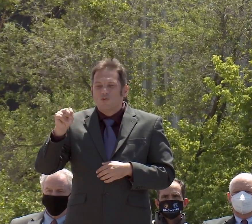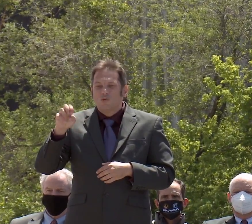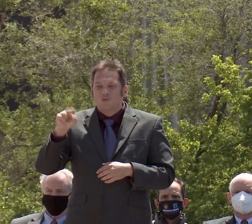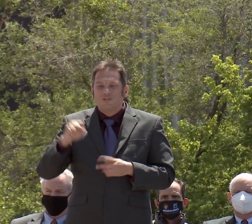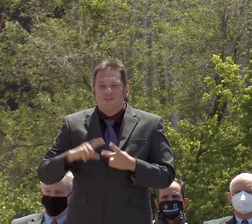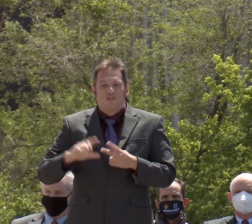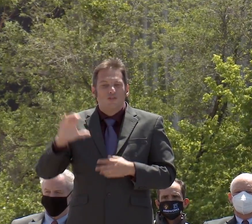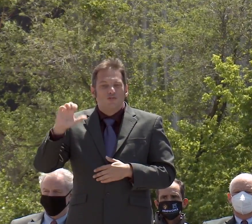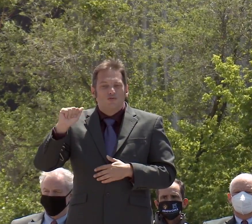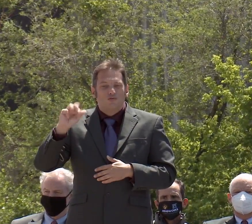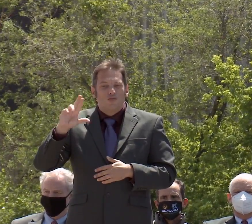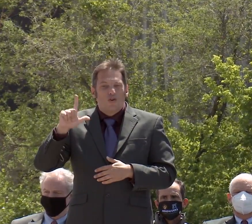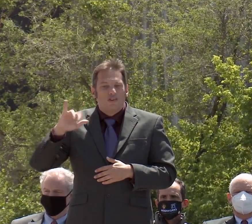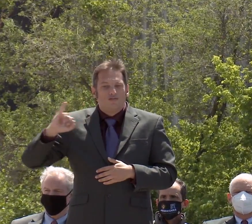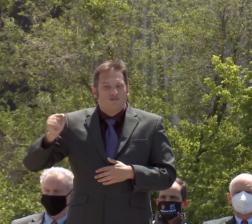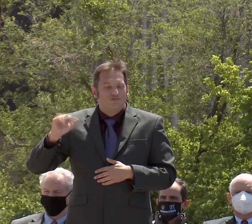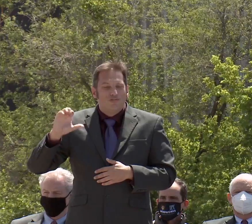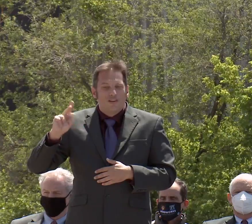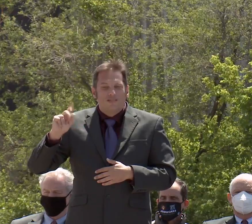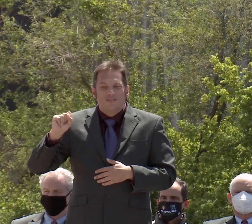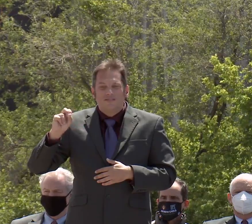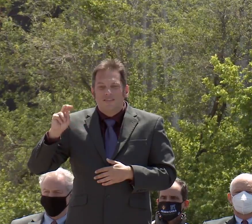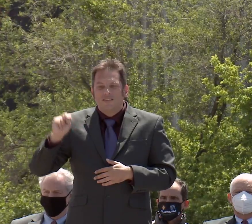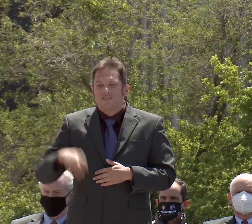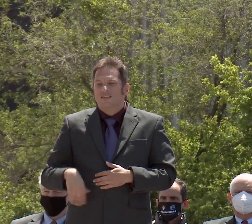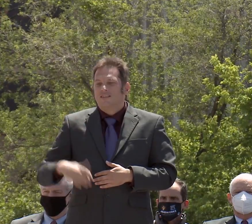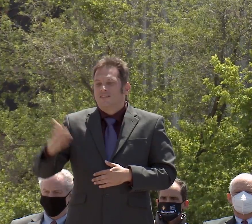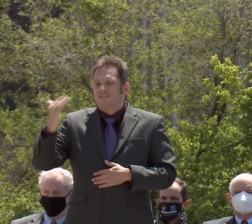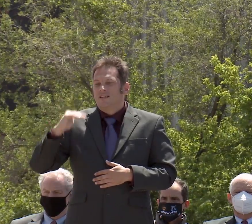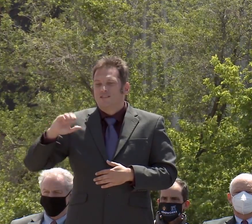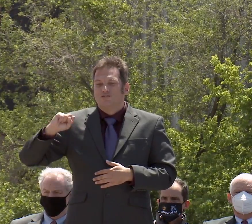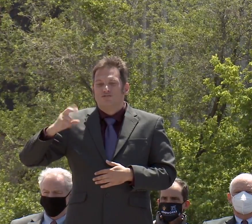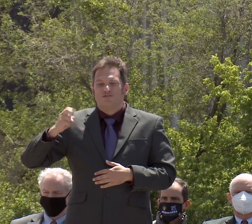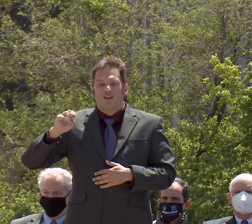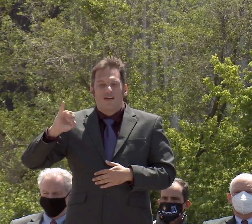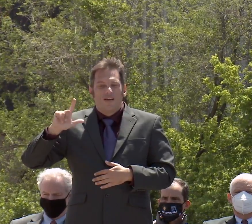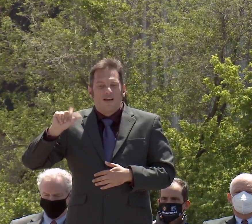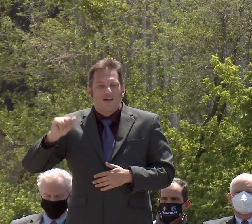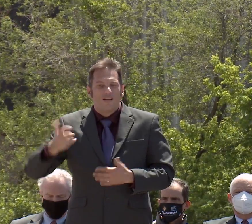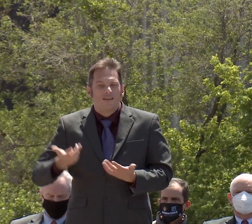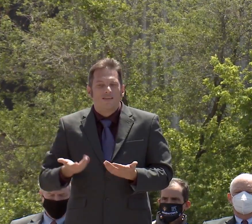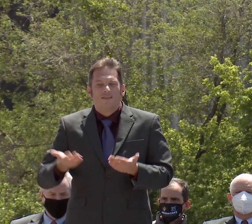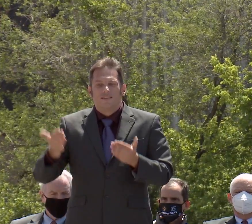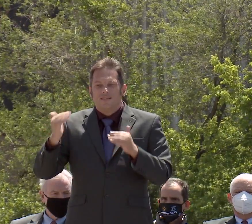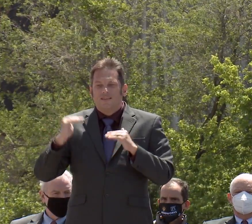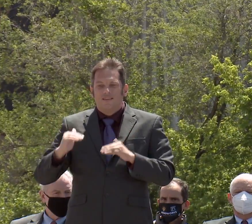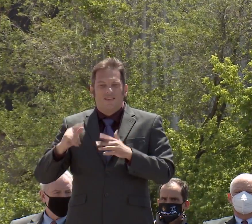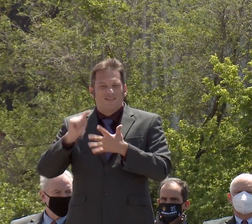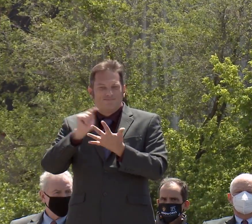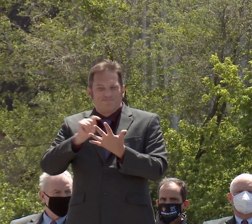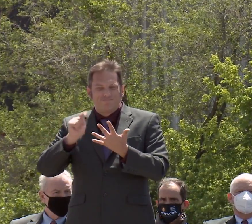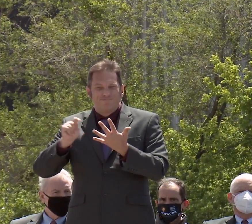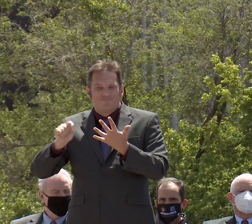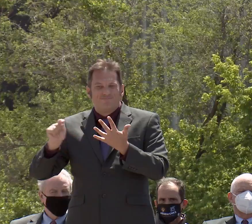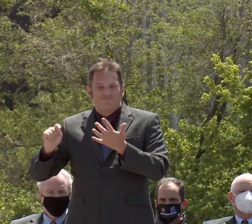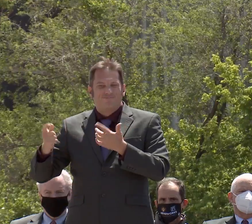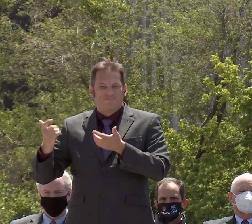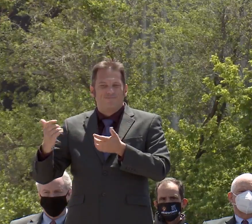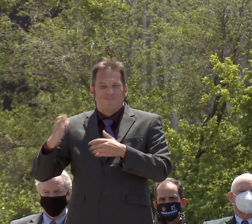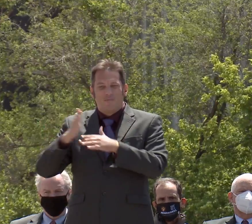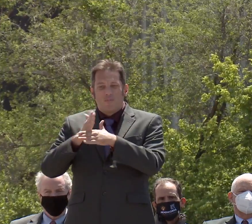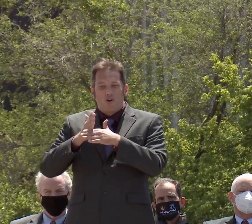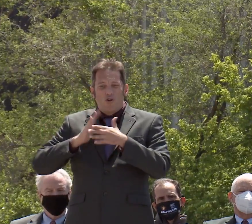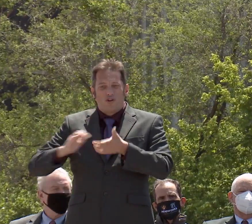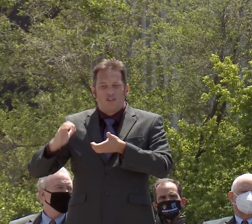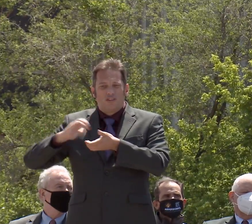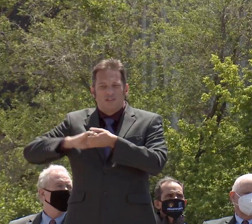Ruth, and Bob Long, some of our community partners and our administrative officer, Stacy Rogers. You know, these things